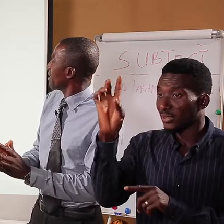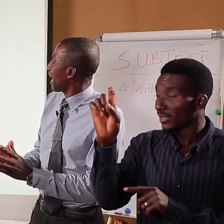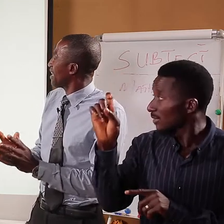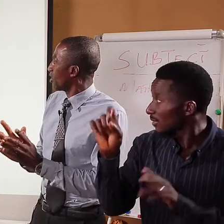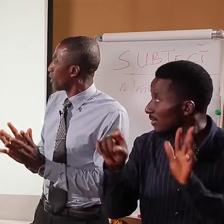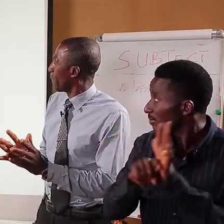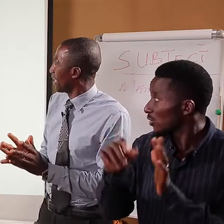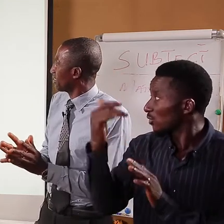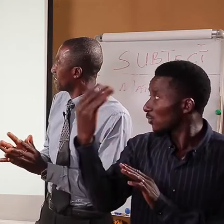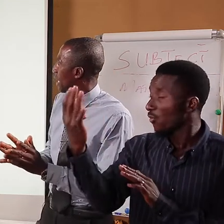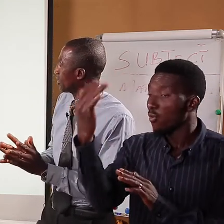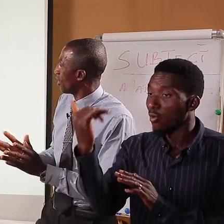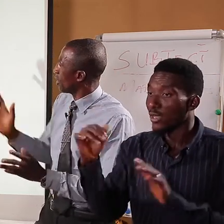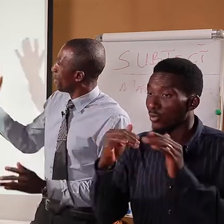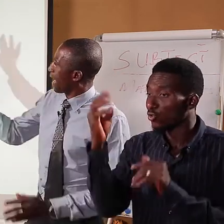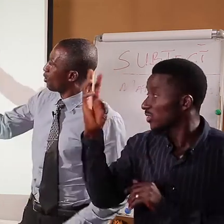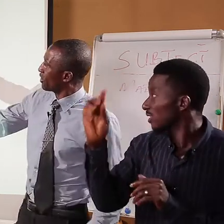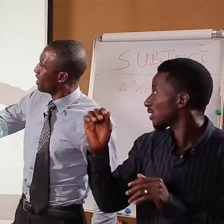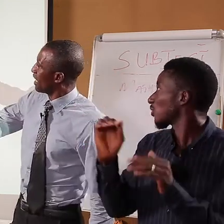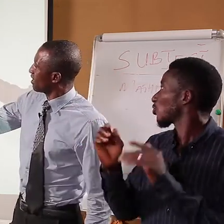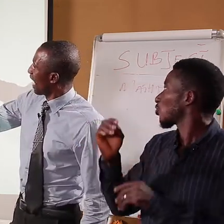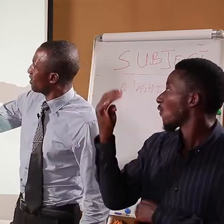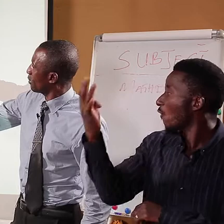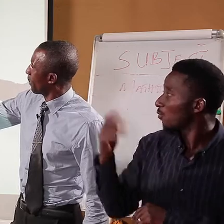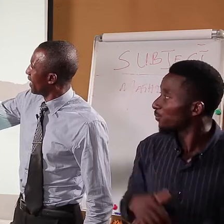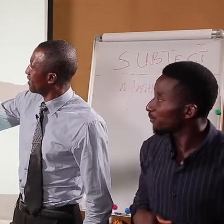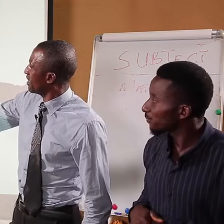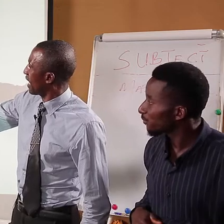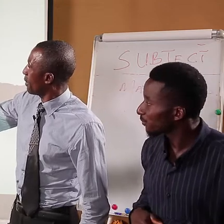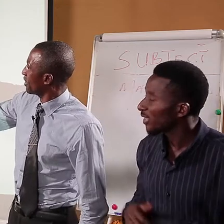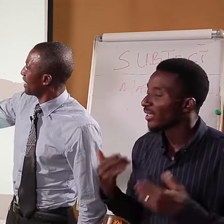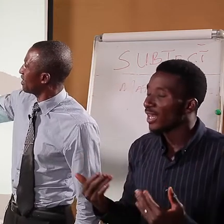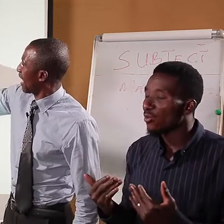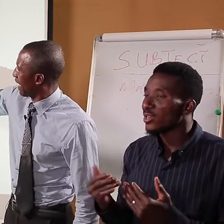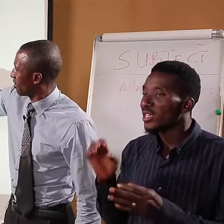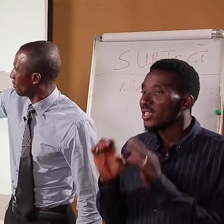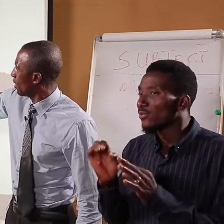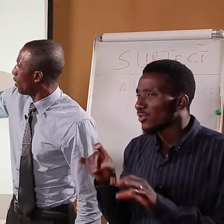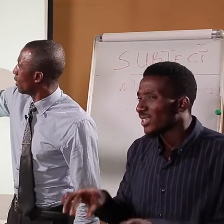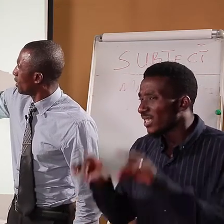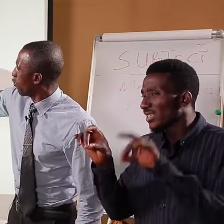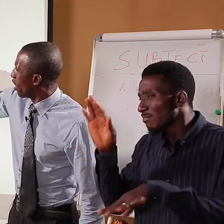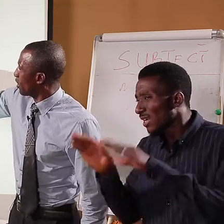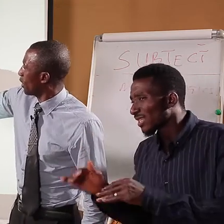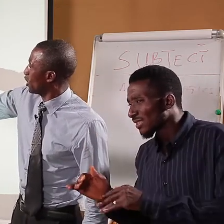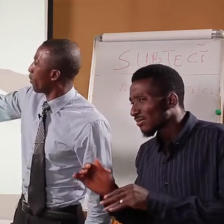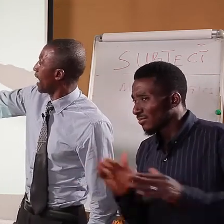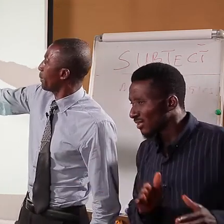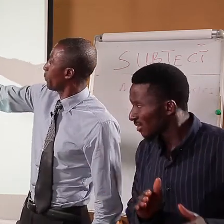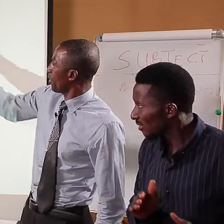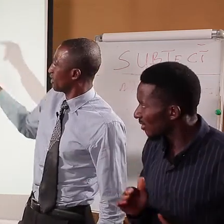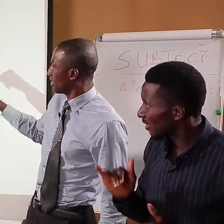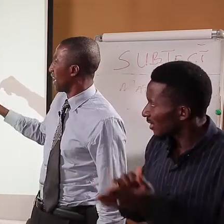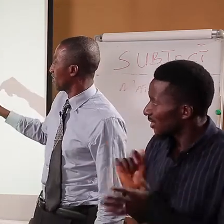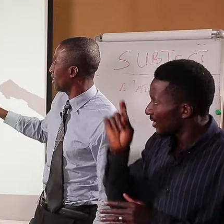consider the signs of the balancing terms now. By considering the signs of the balancing terms, that is x. The first equation we